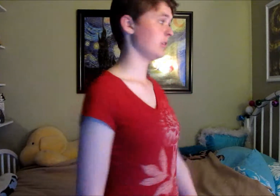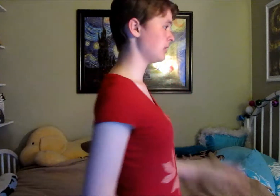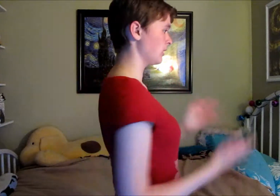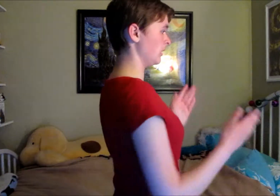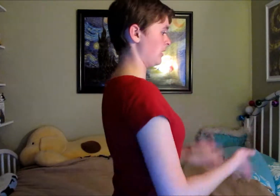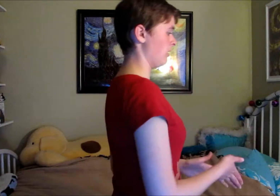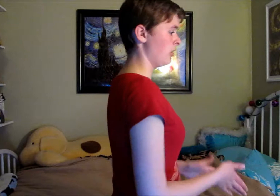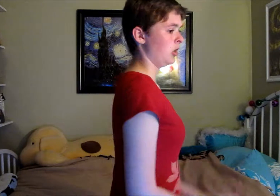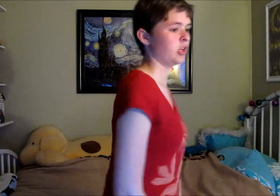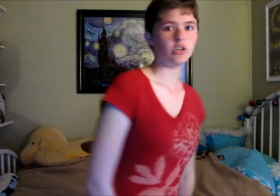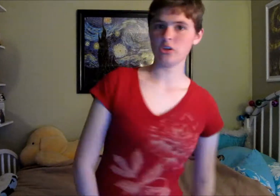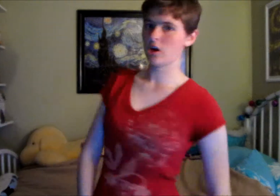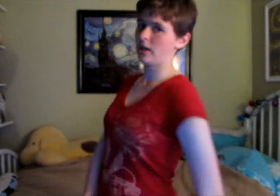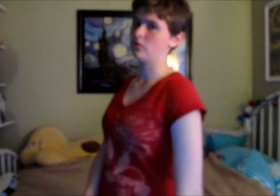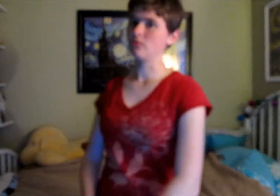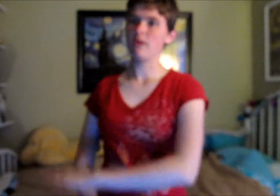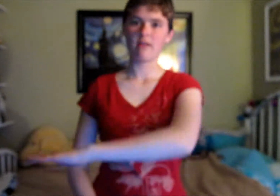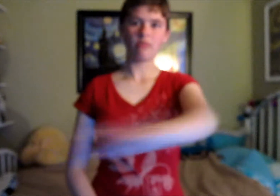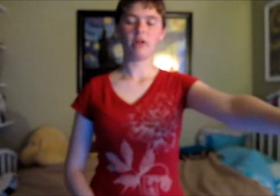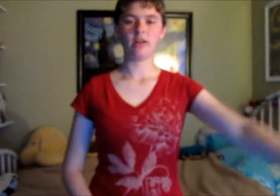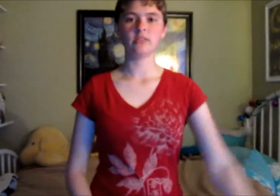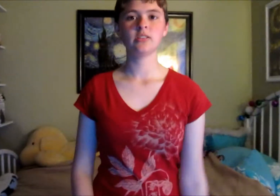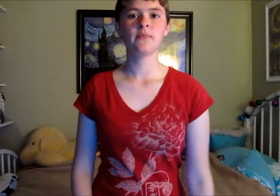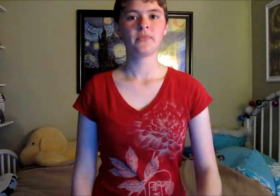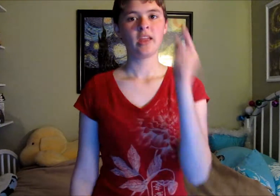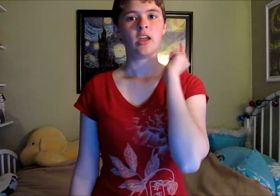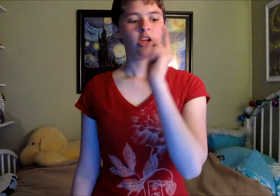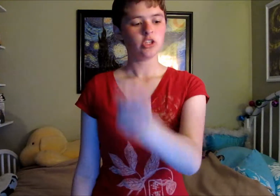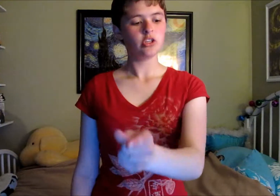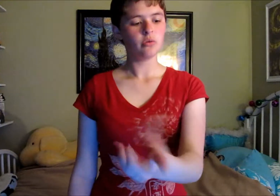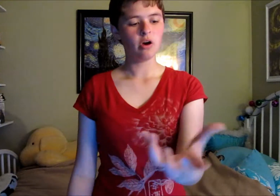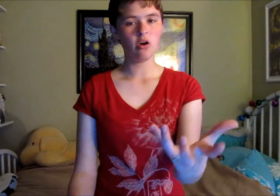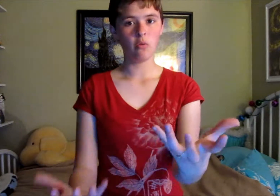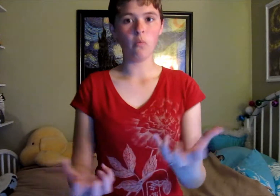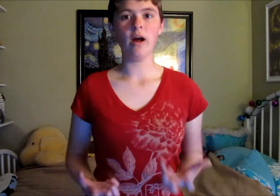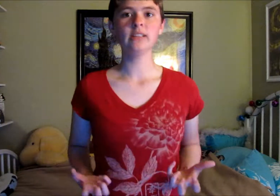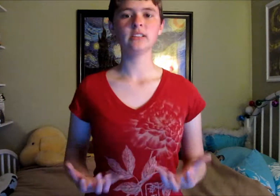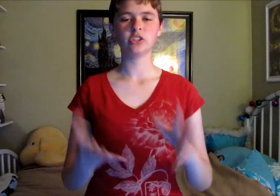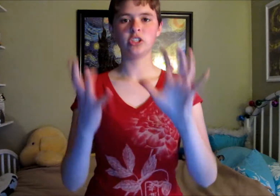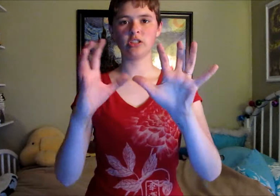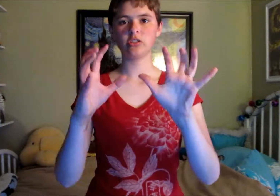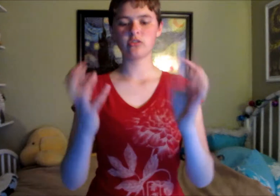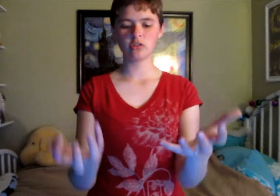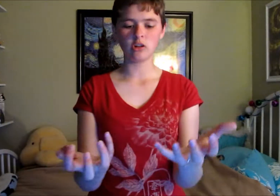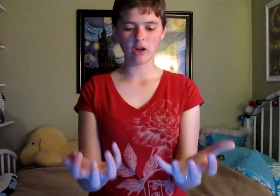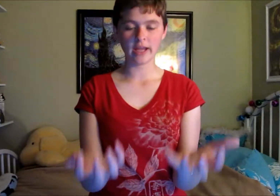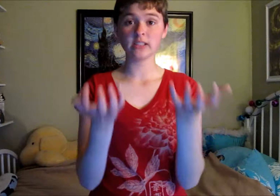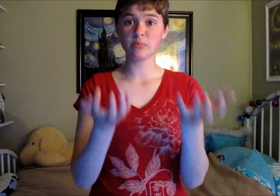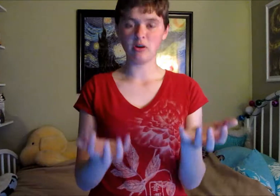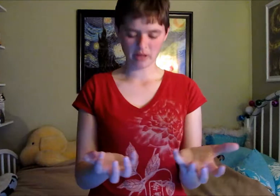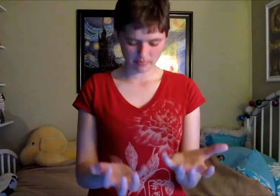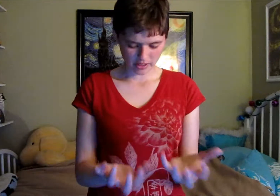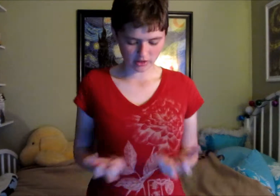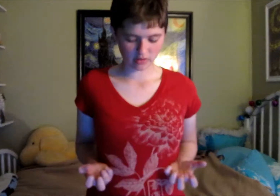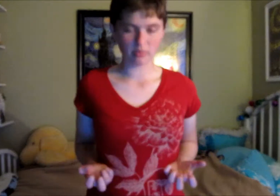to Glinda, you're talking to everyone else. You want is just claw hands, palm up, and you're going to bring it